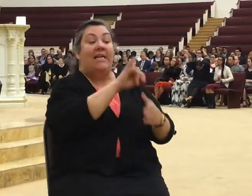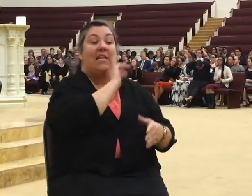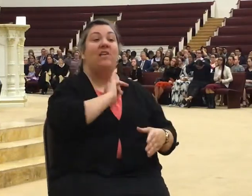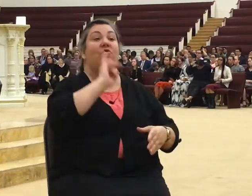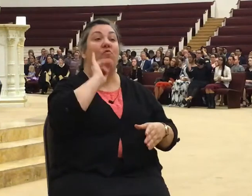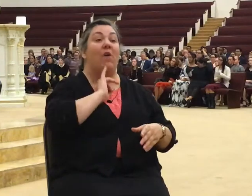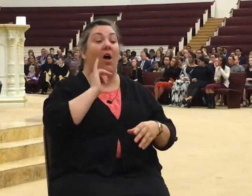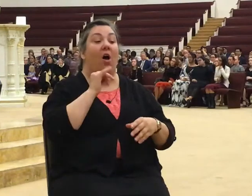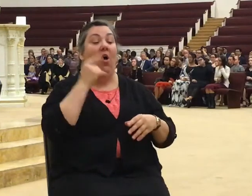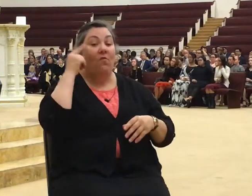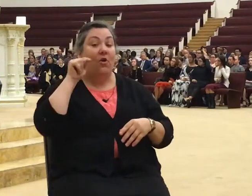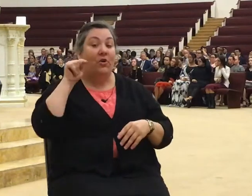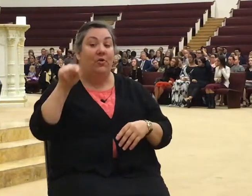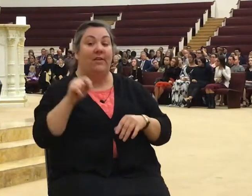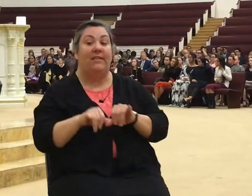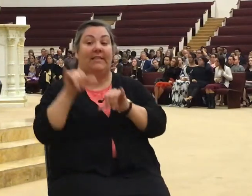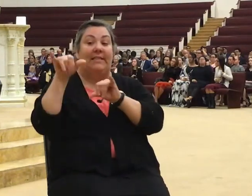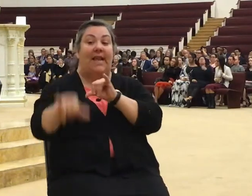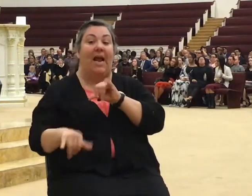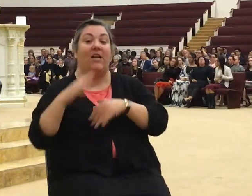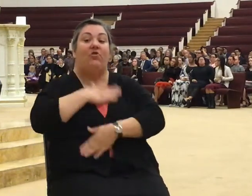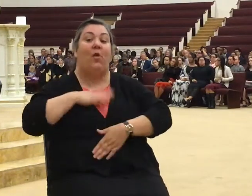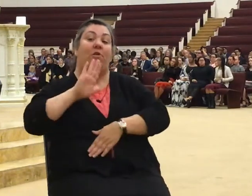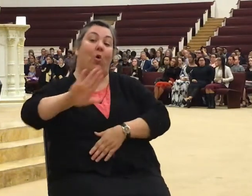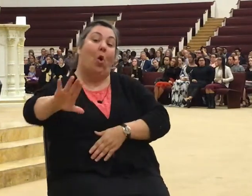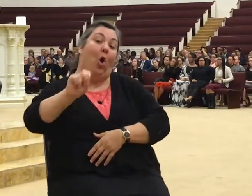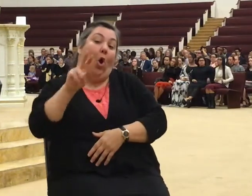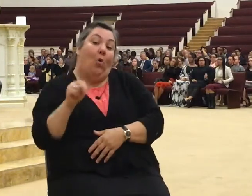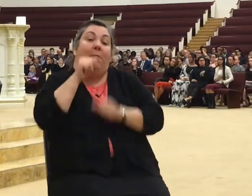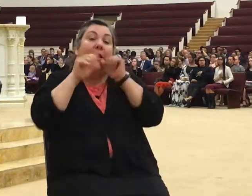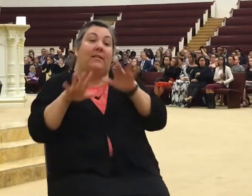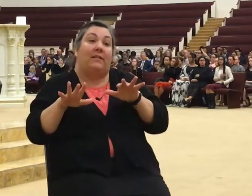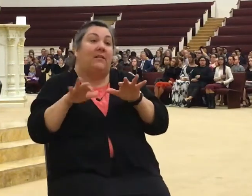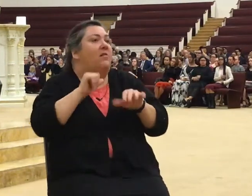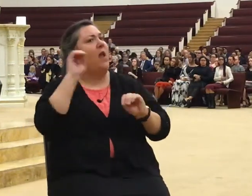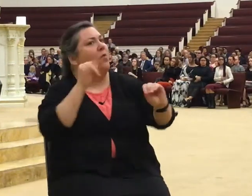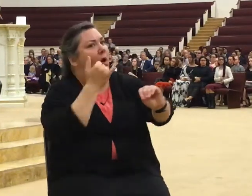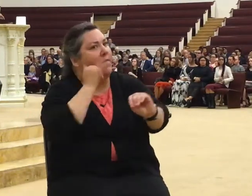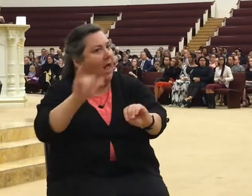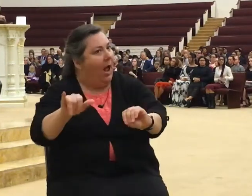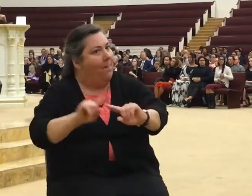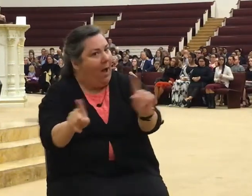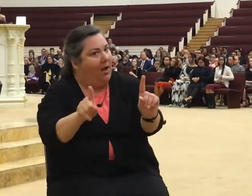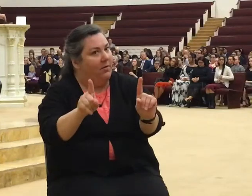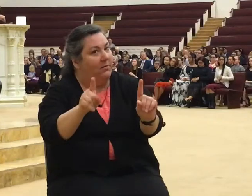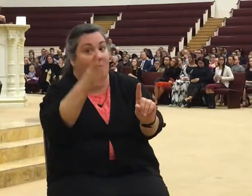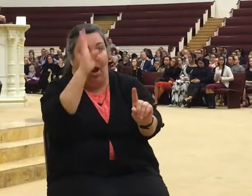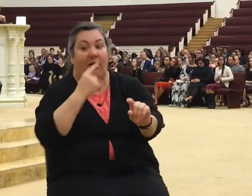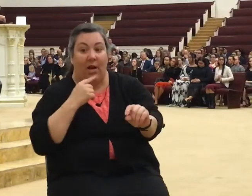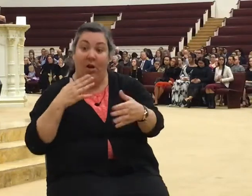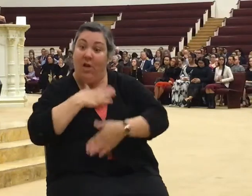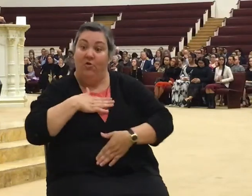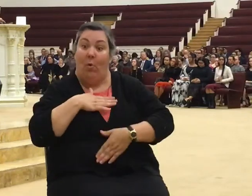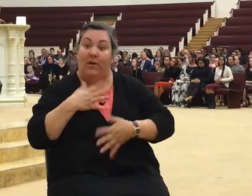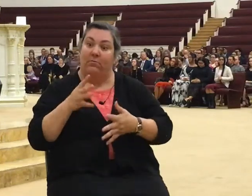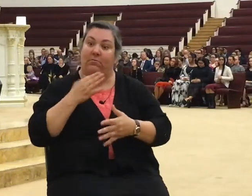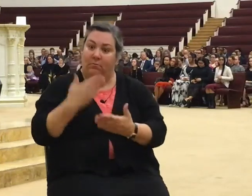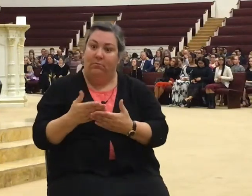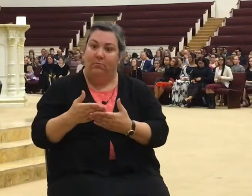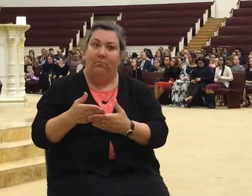to just enjoy your blessing. There's nothing wrong with enjoying blessing. If you were paying attention, he said, I want you to enjoy it.